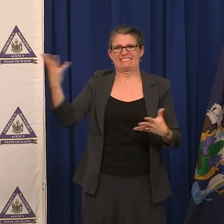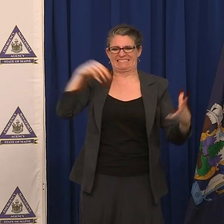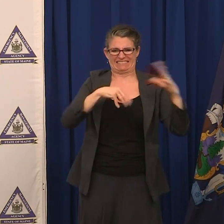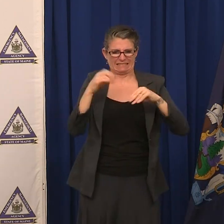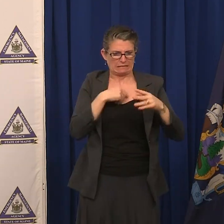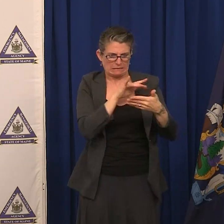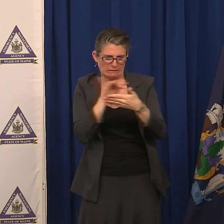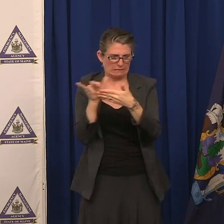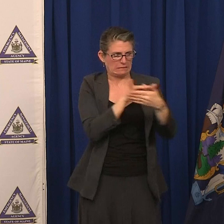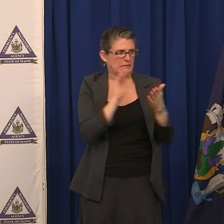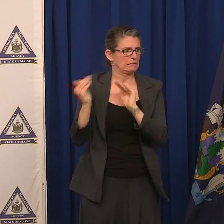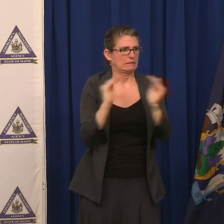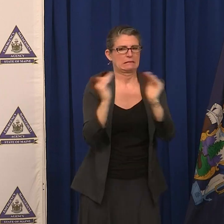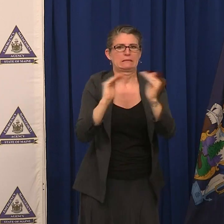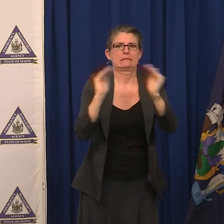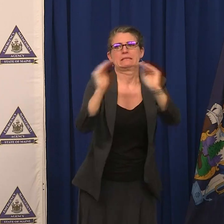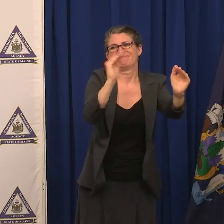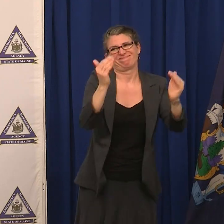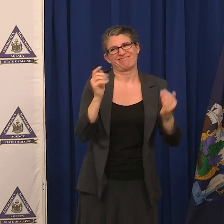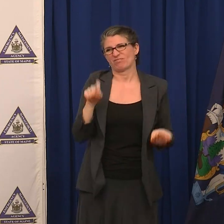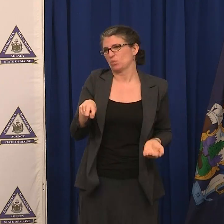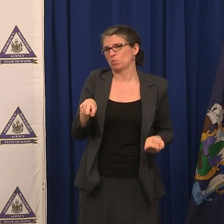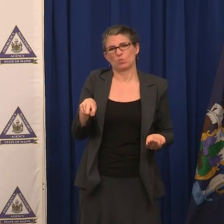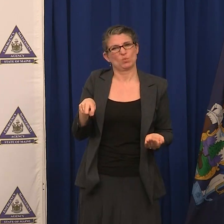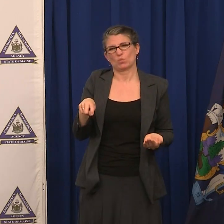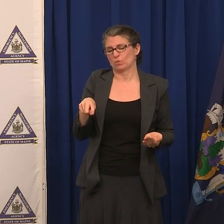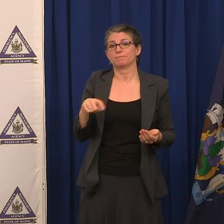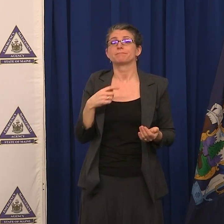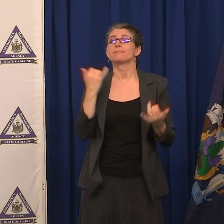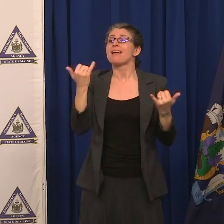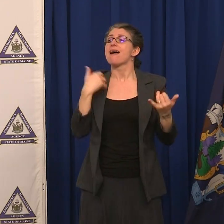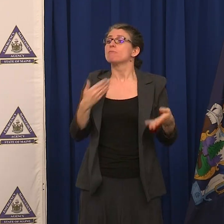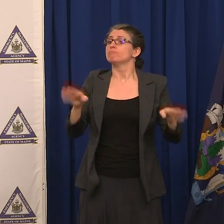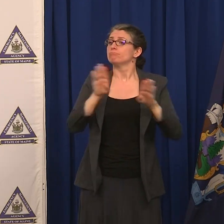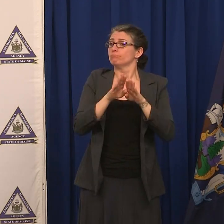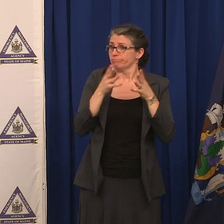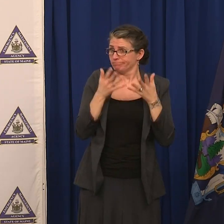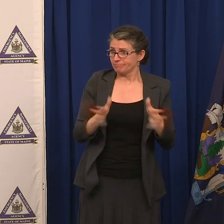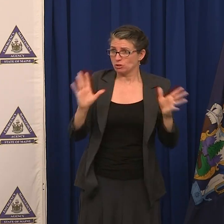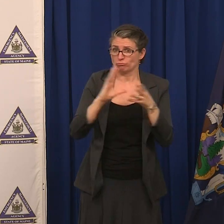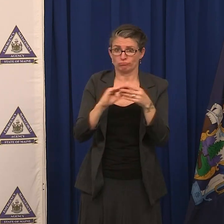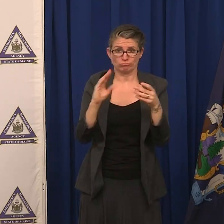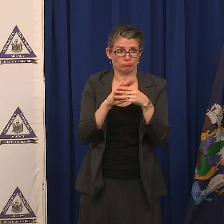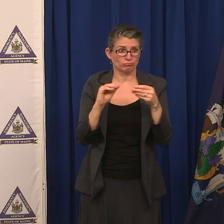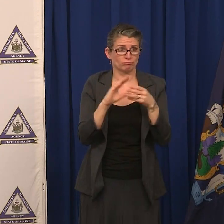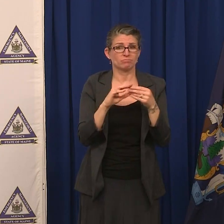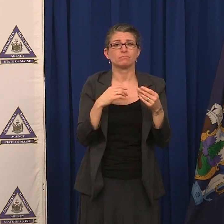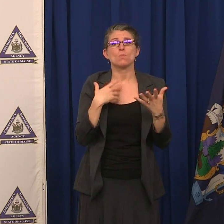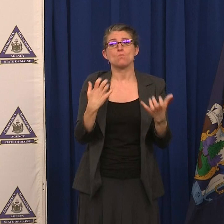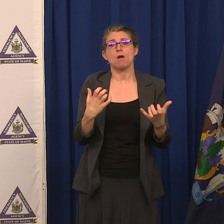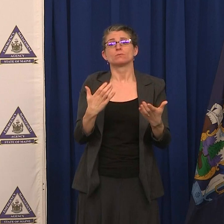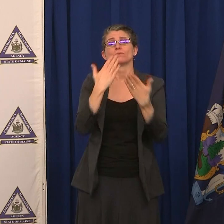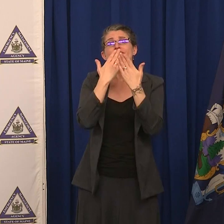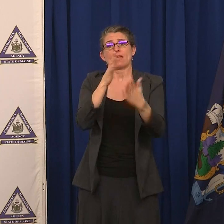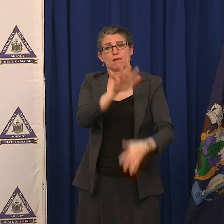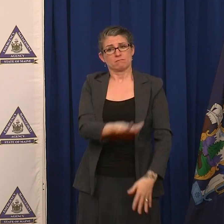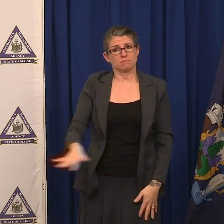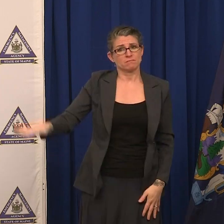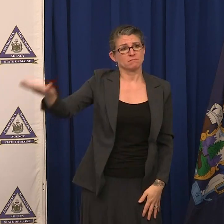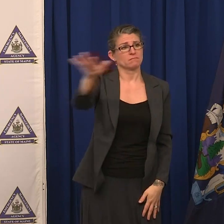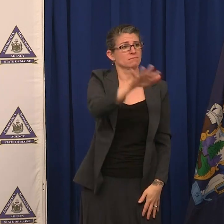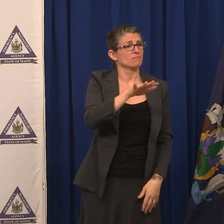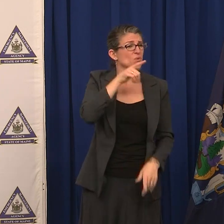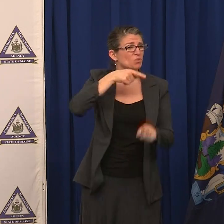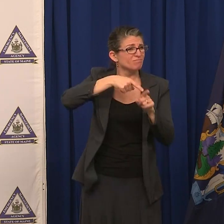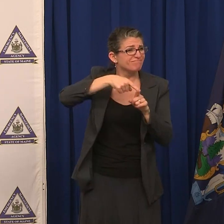want to end on one last note, which is, again, to thank healthcare providers, direct care providers,